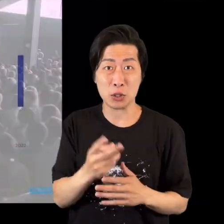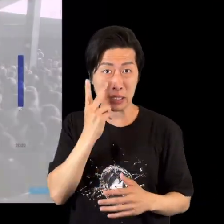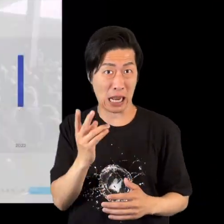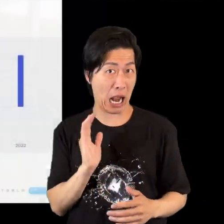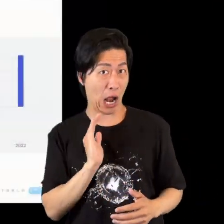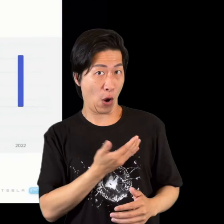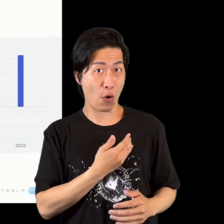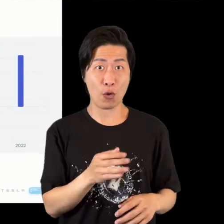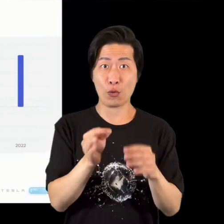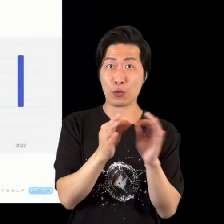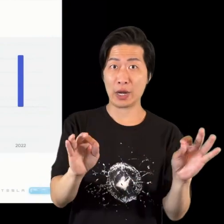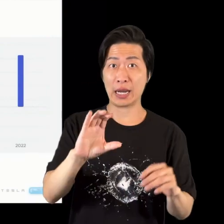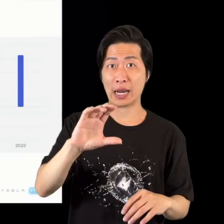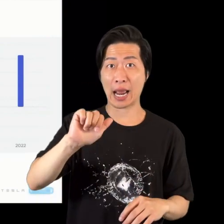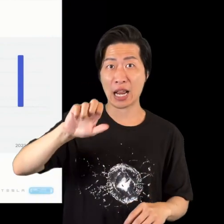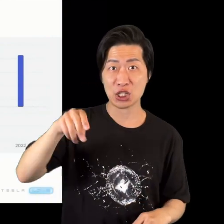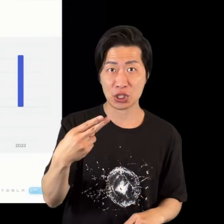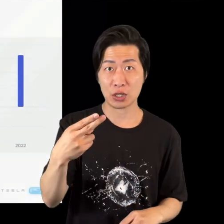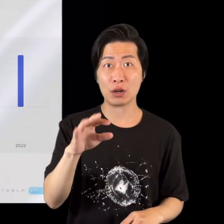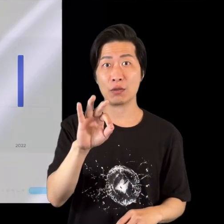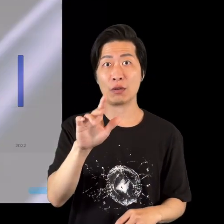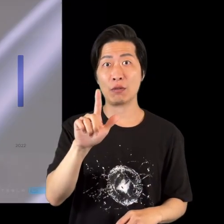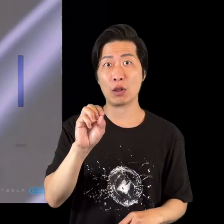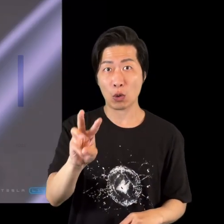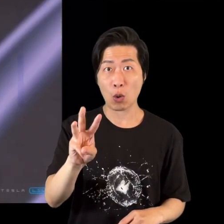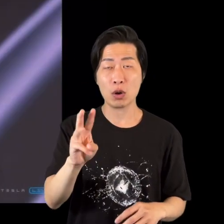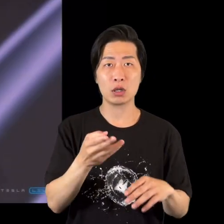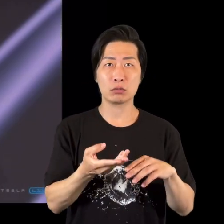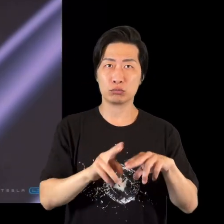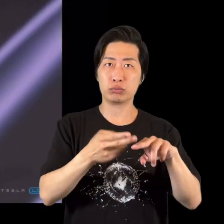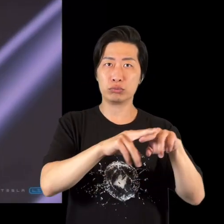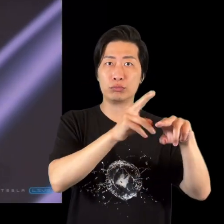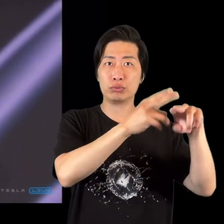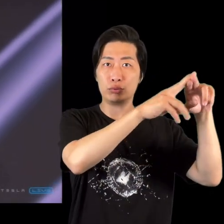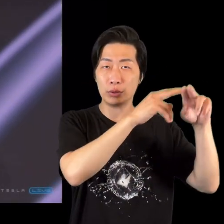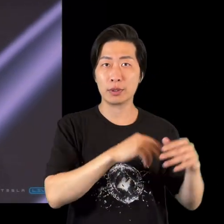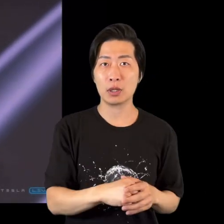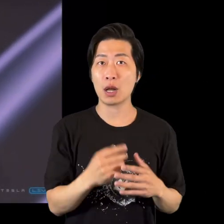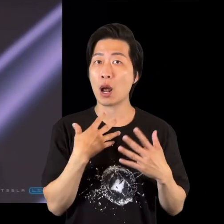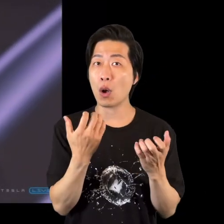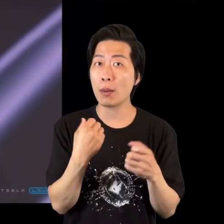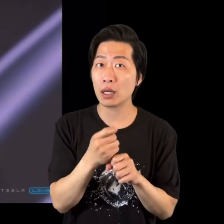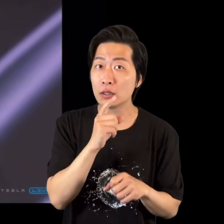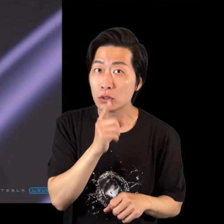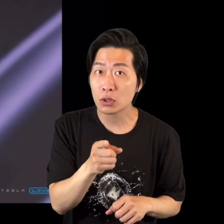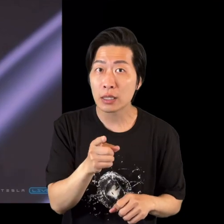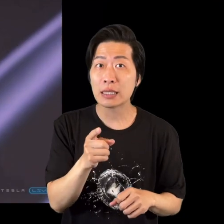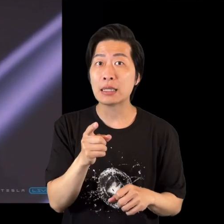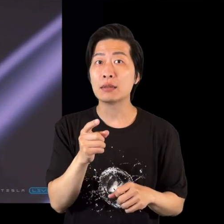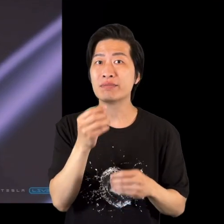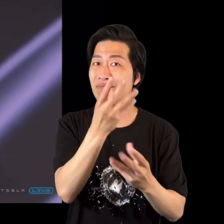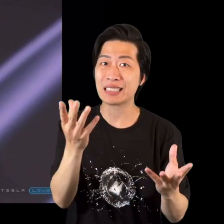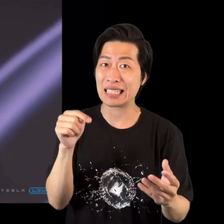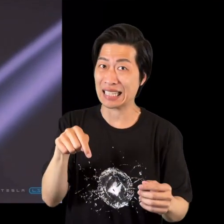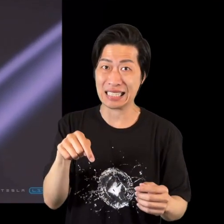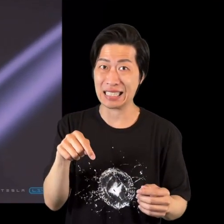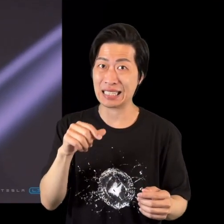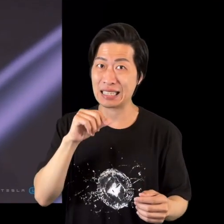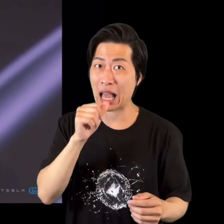flow per year has been increasing steadily. So I want to make sure that this is not just the good news